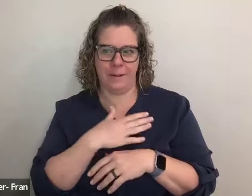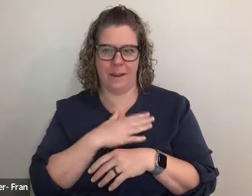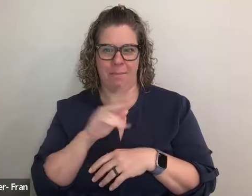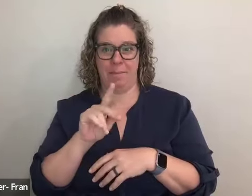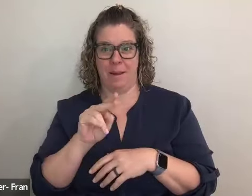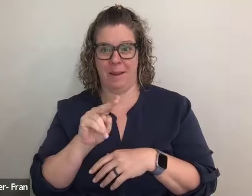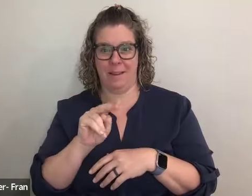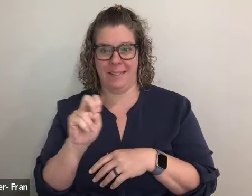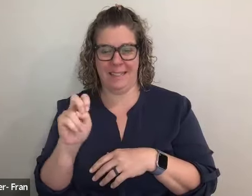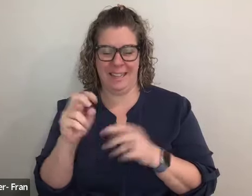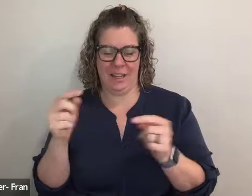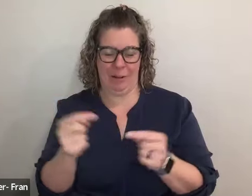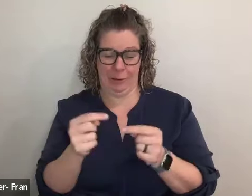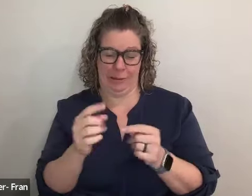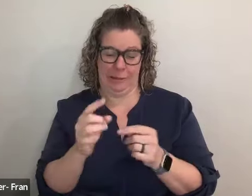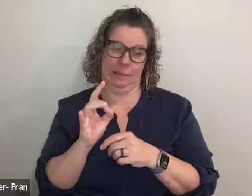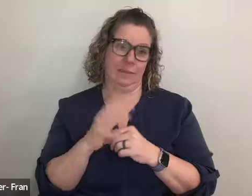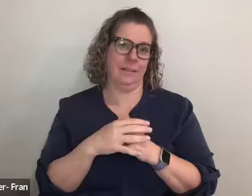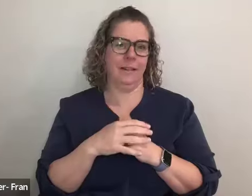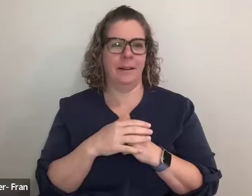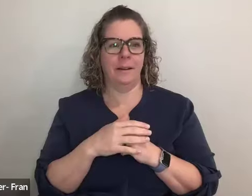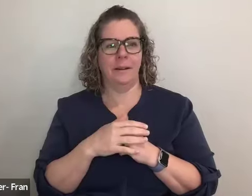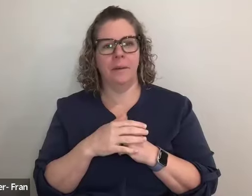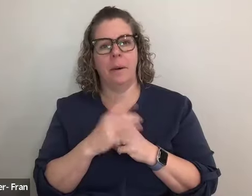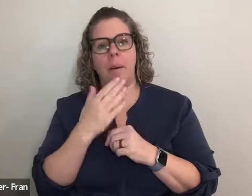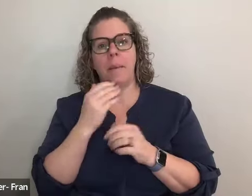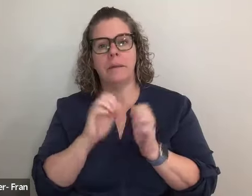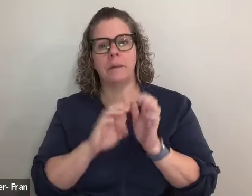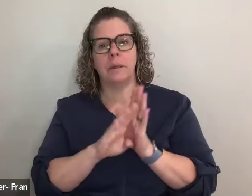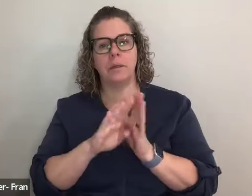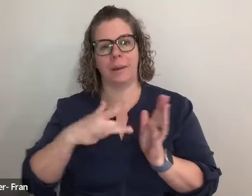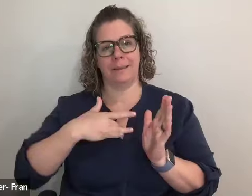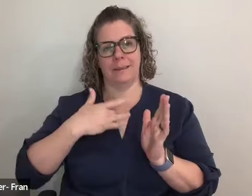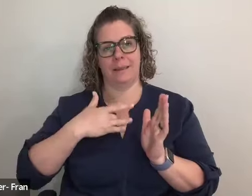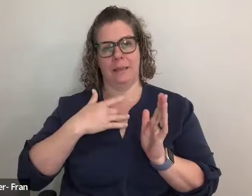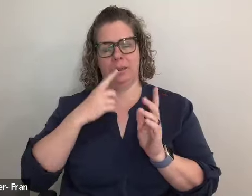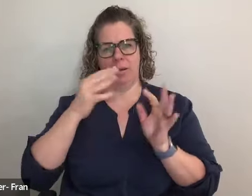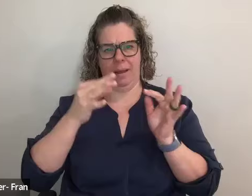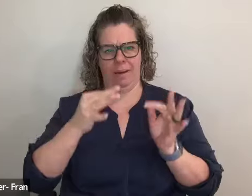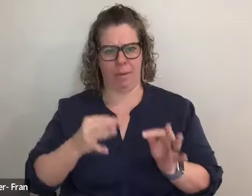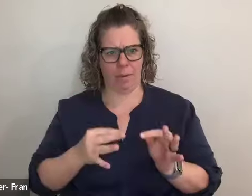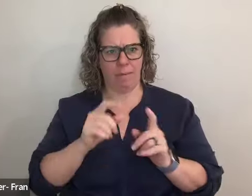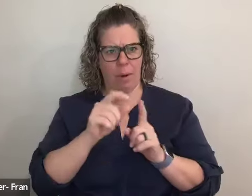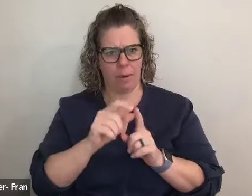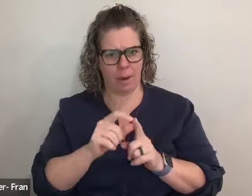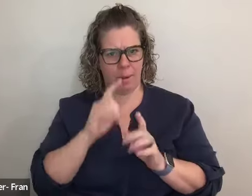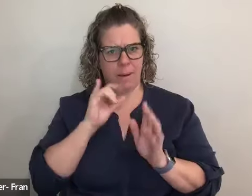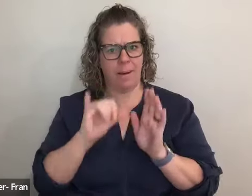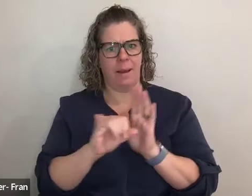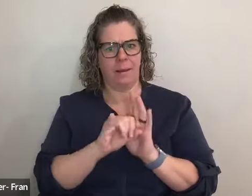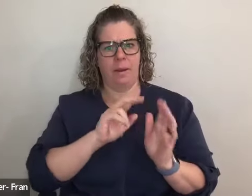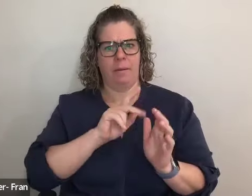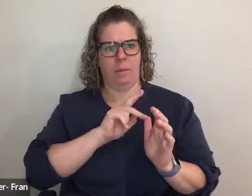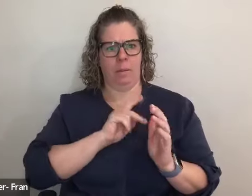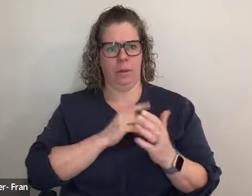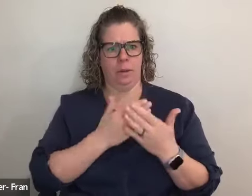hurts. One of the best ways to learn how to develop your sensory vocabulary is through identifying a personal resource and noticing